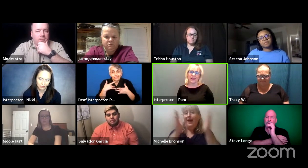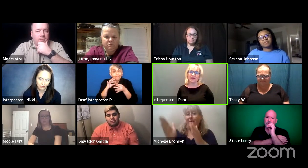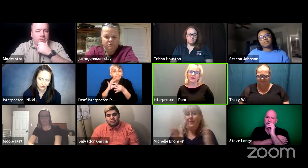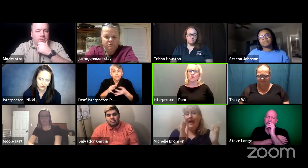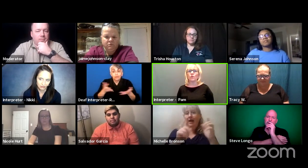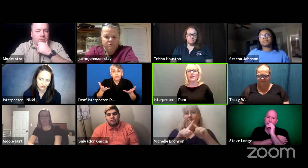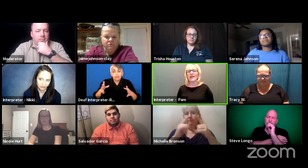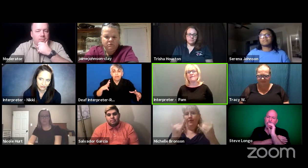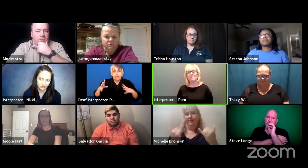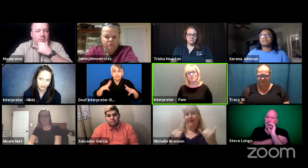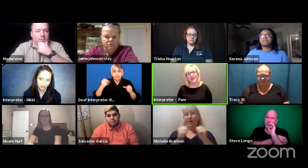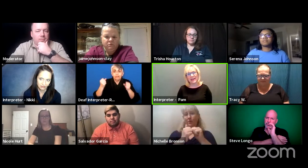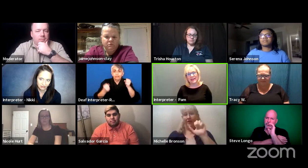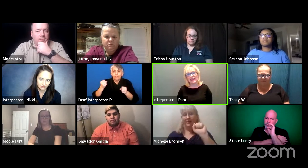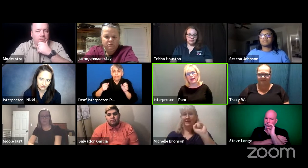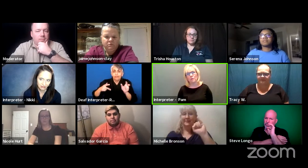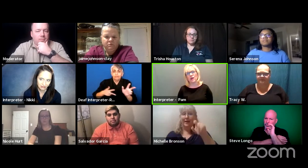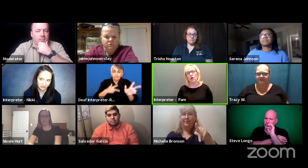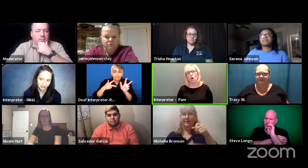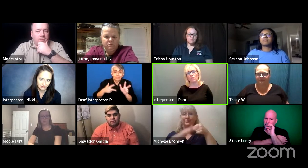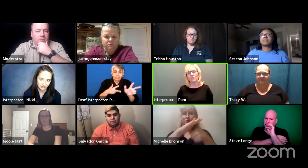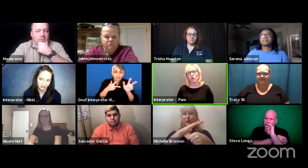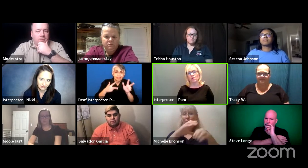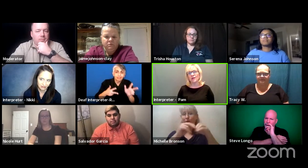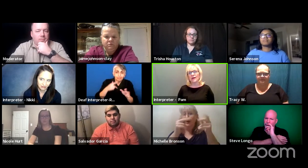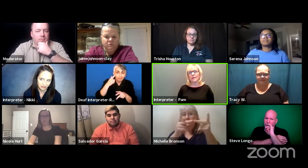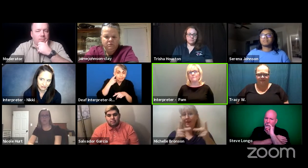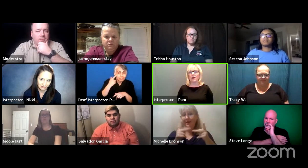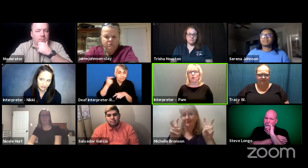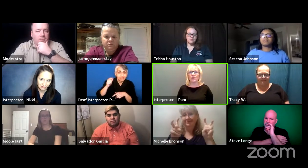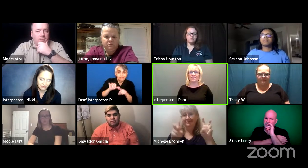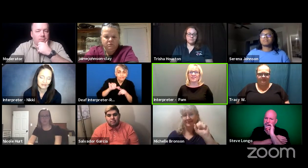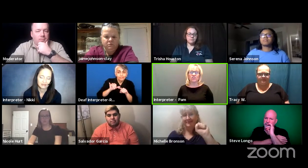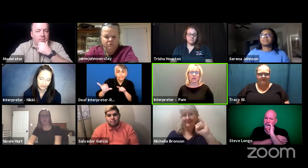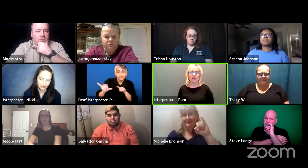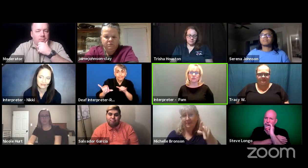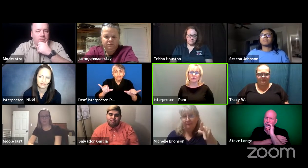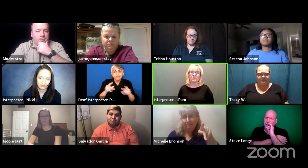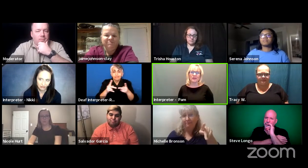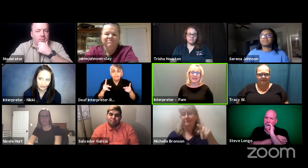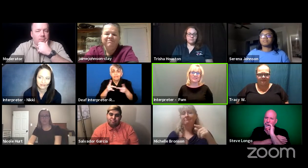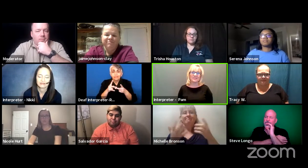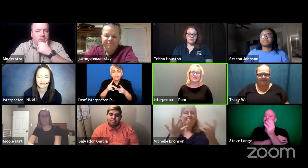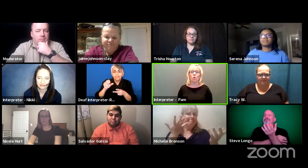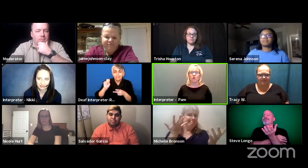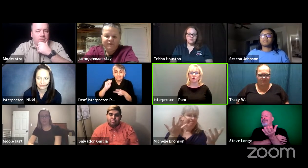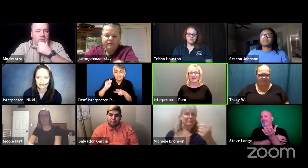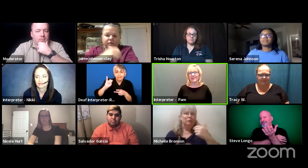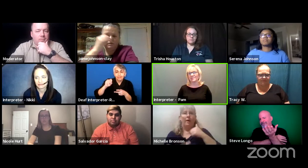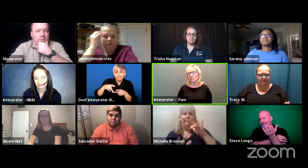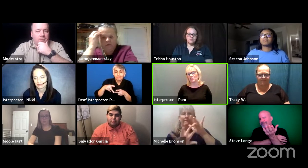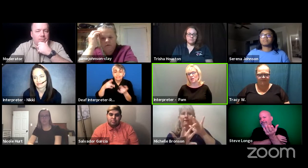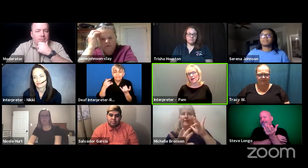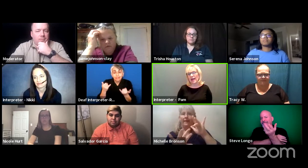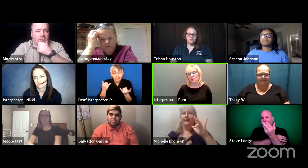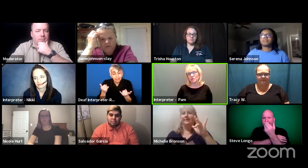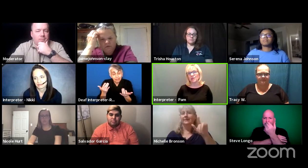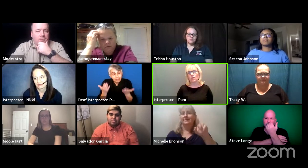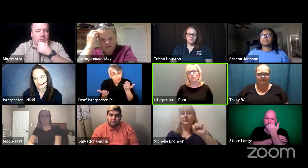parade. We have been planning and we are hopeful, but with the shelter in place order that has just gone out, we